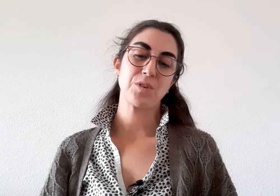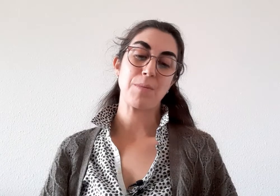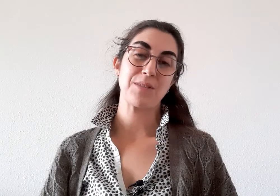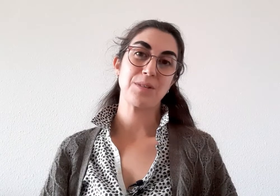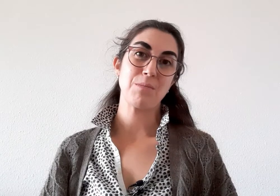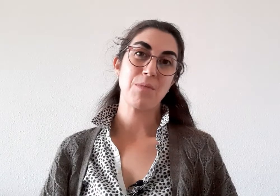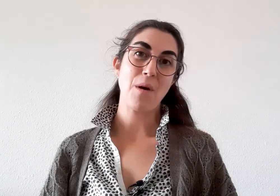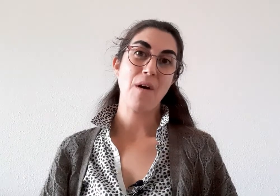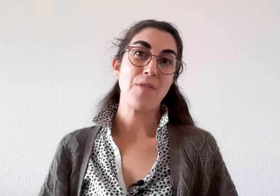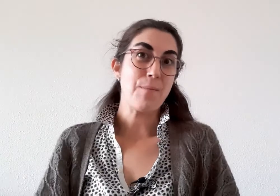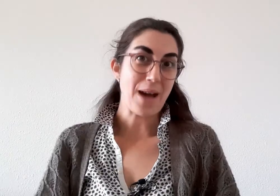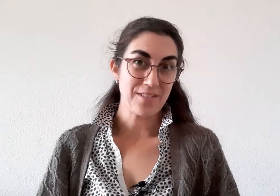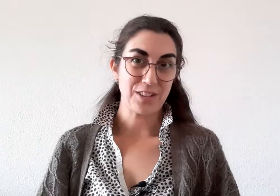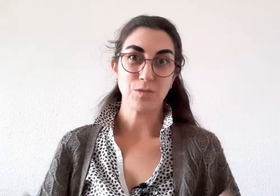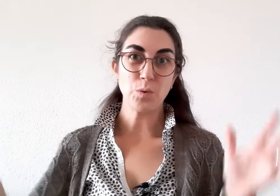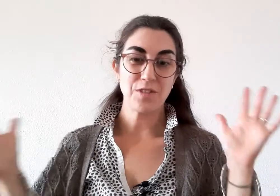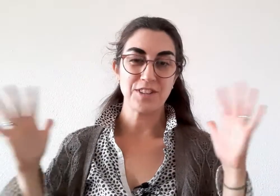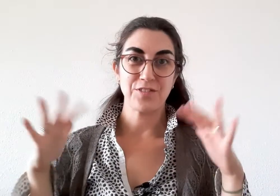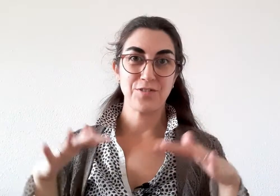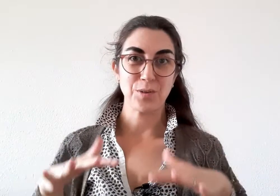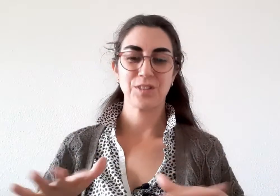about some of the benefits of all of this focusing on